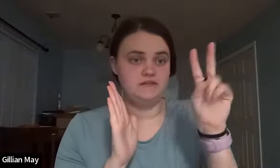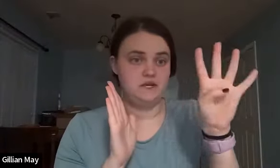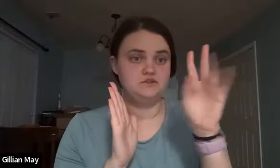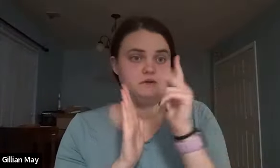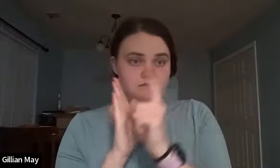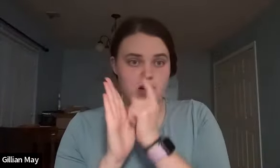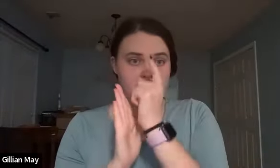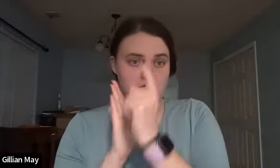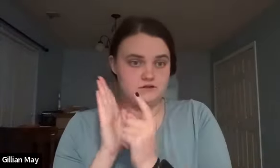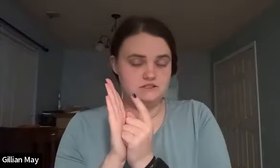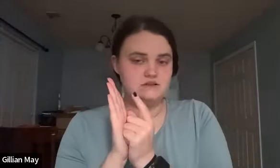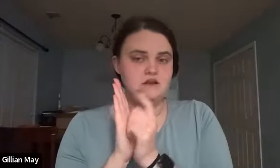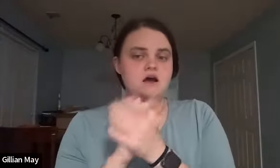the number 24 hours.